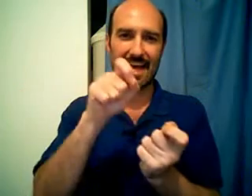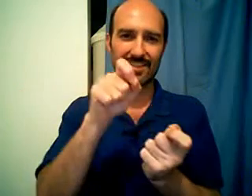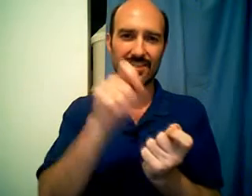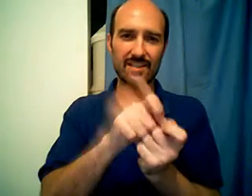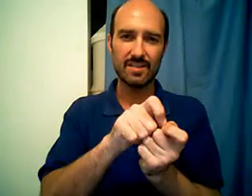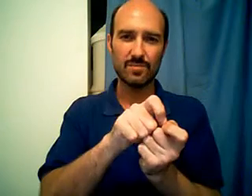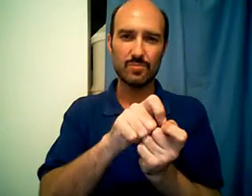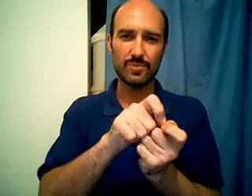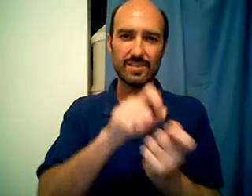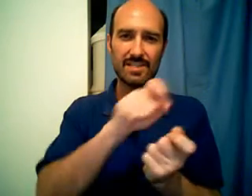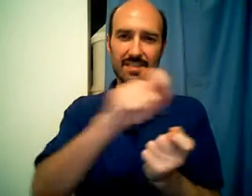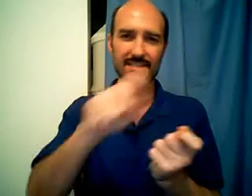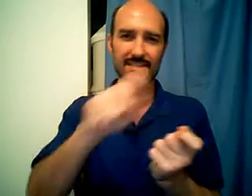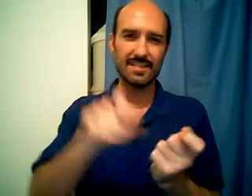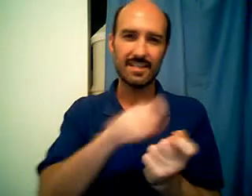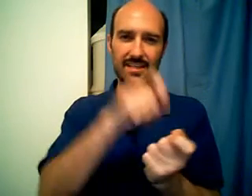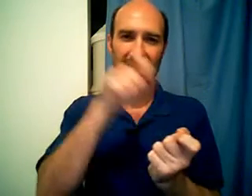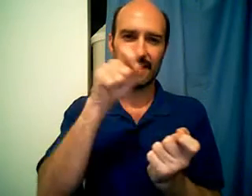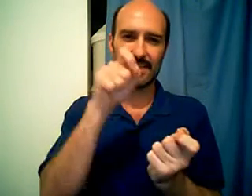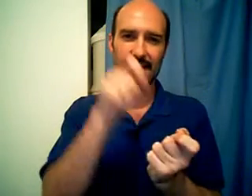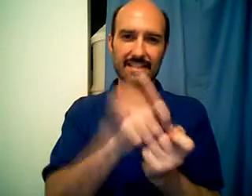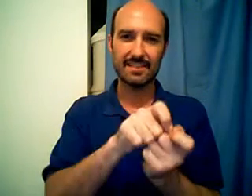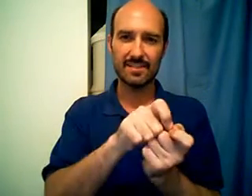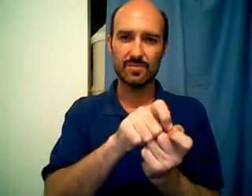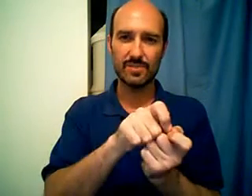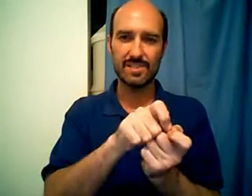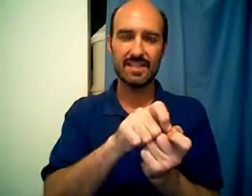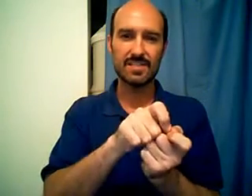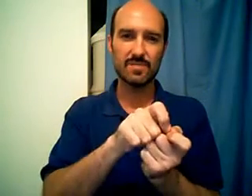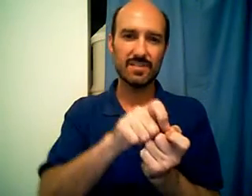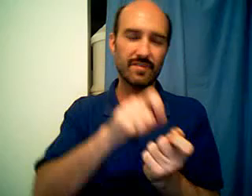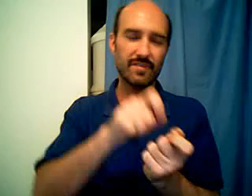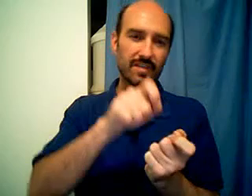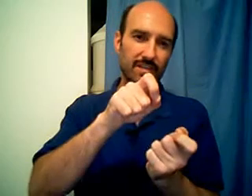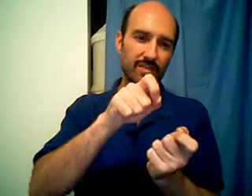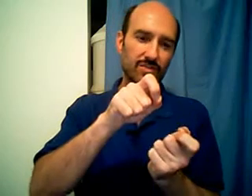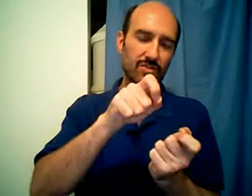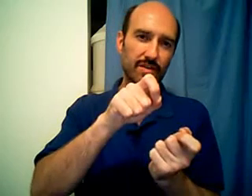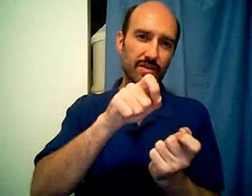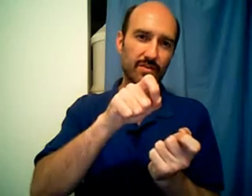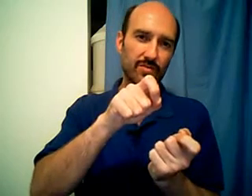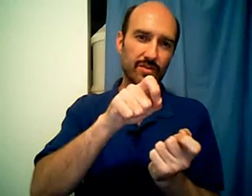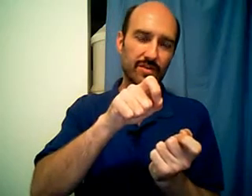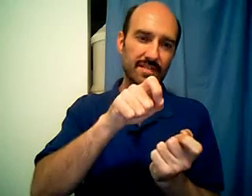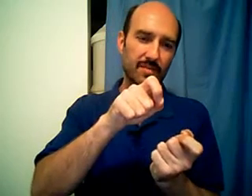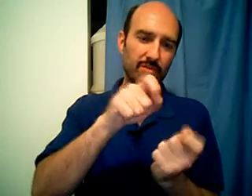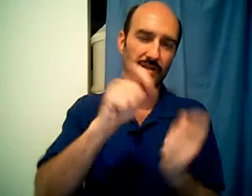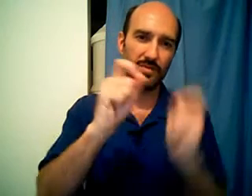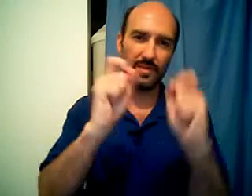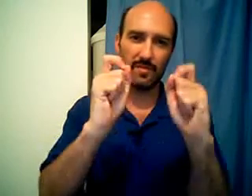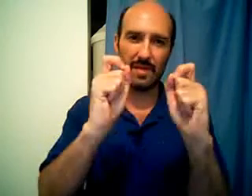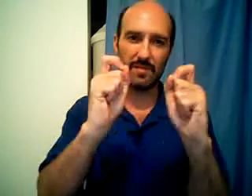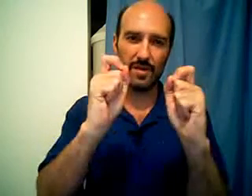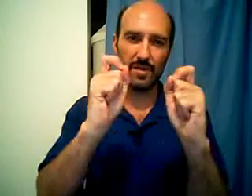Exact. Precise. Exact. Precise. Specific. You start with your hands separated with the baby